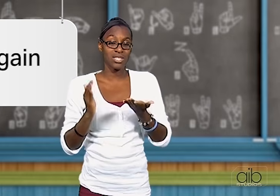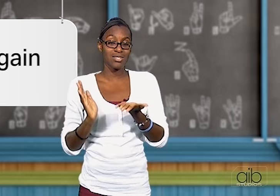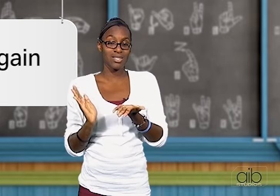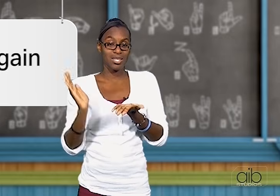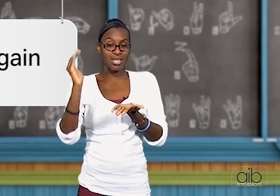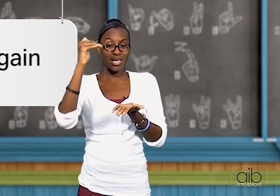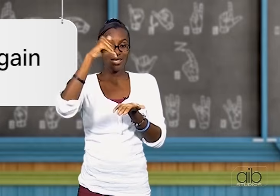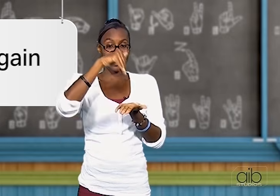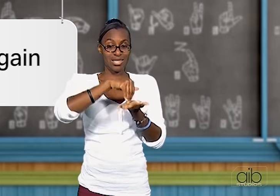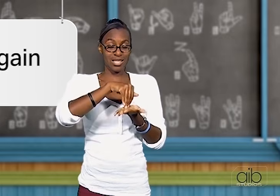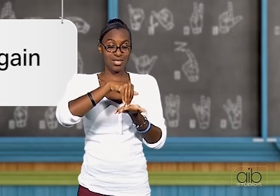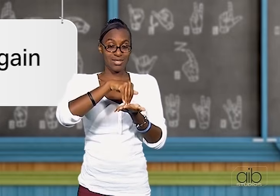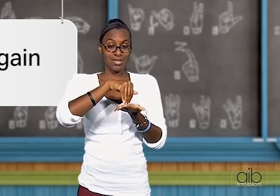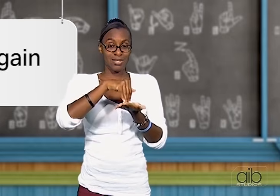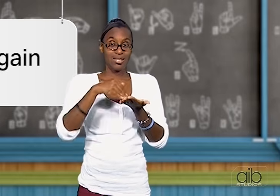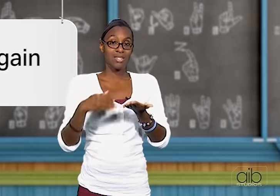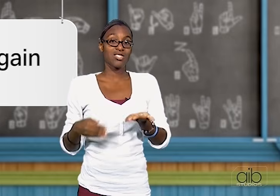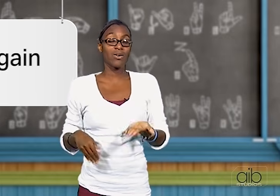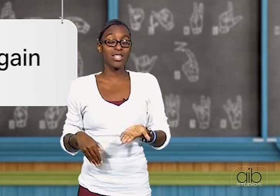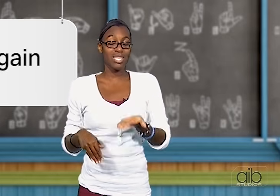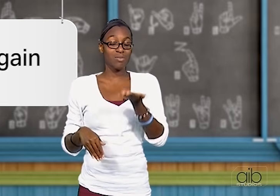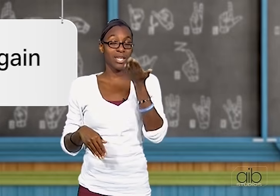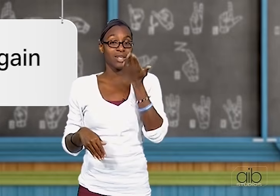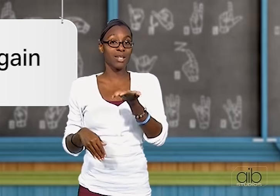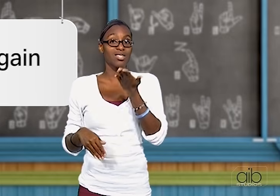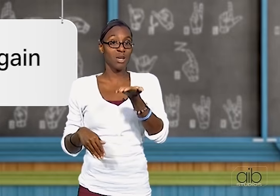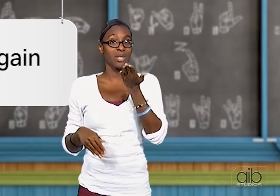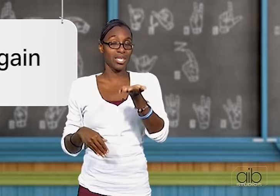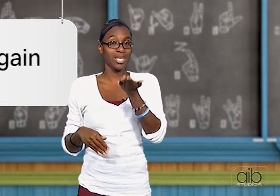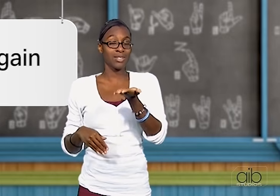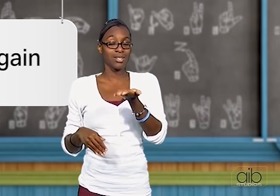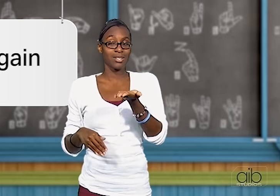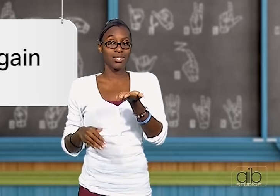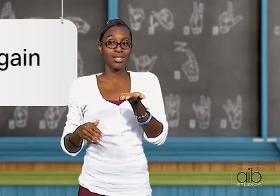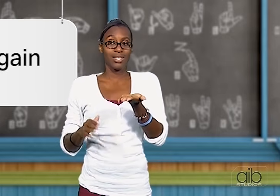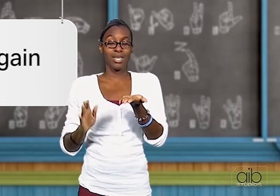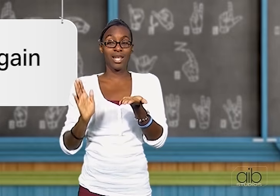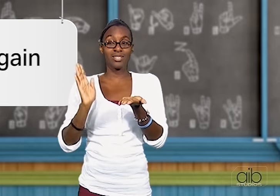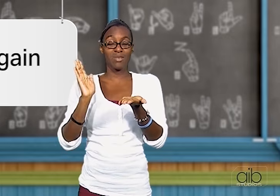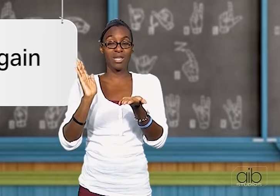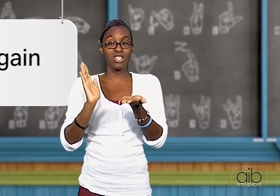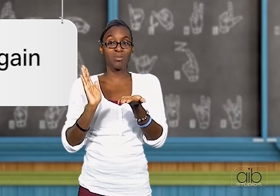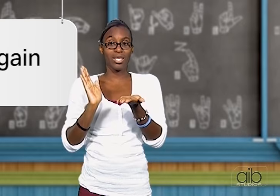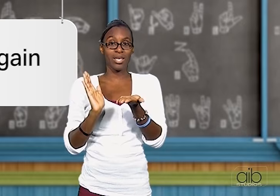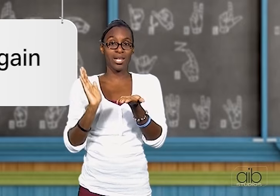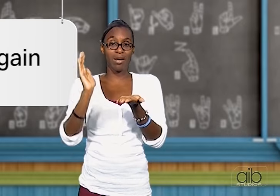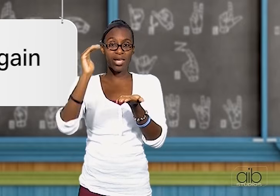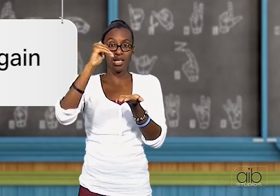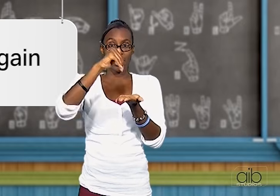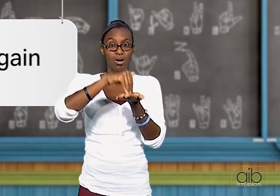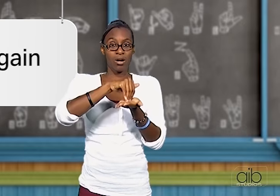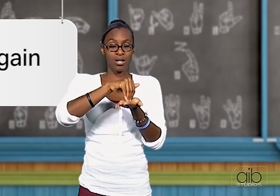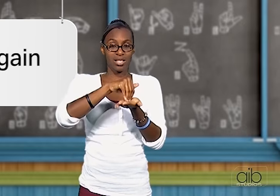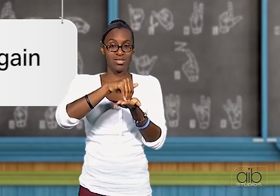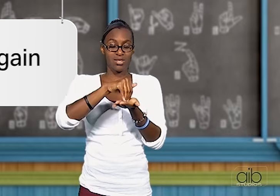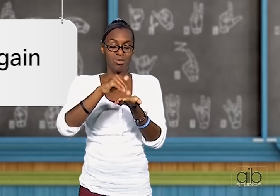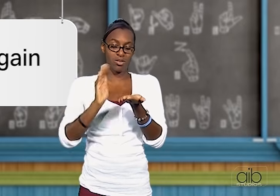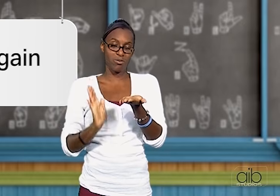repeat, is like this. So I take my non-dominant hand, and I take my dominant hand, and I'm making like an arc into the middle of my